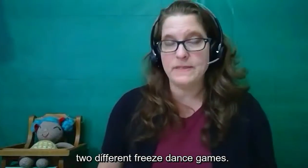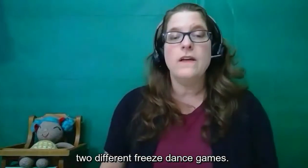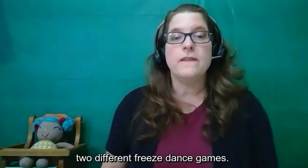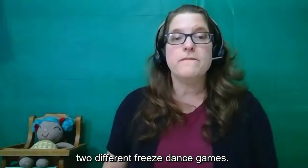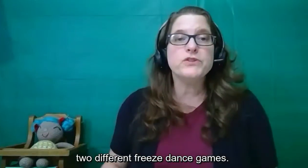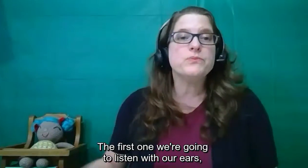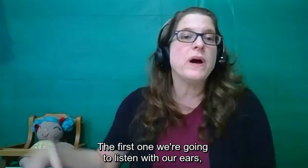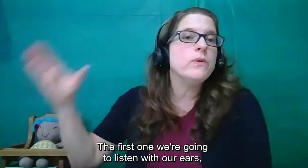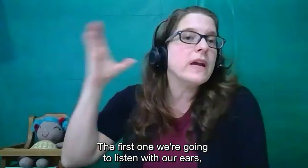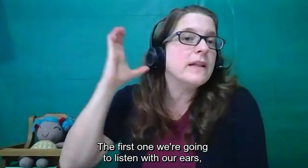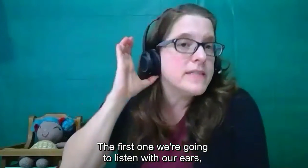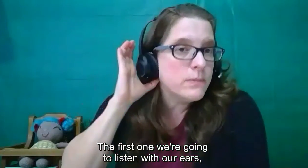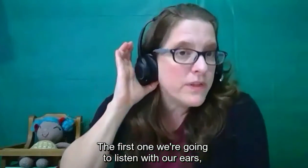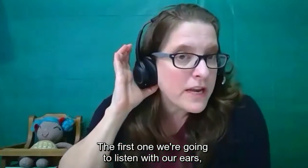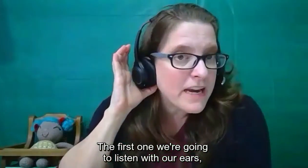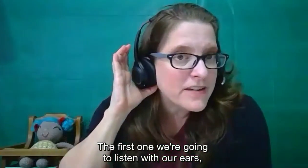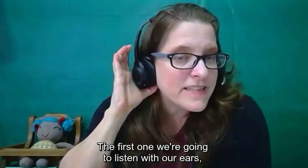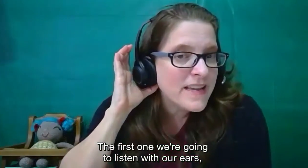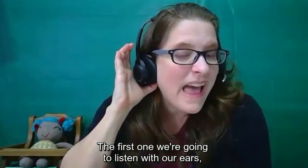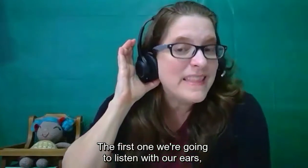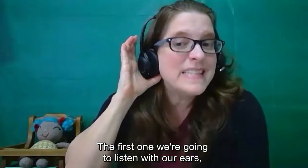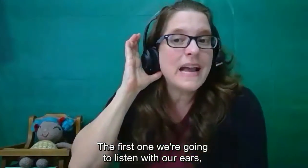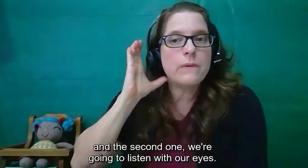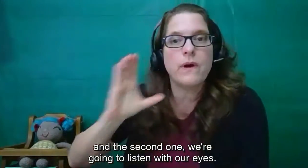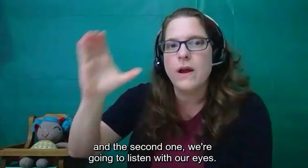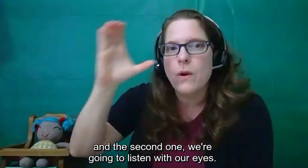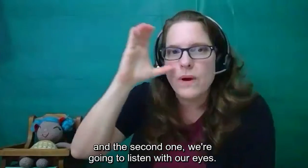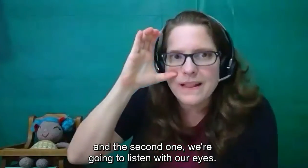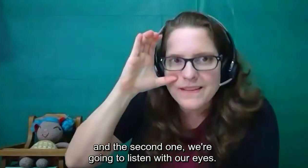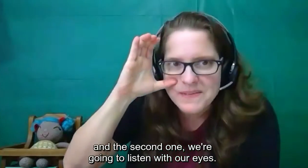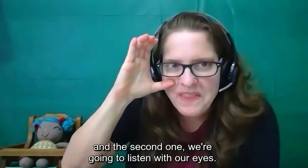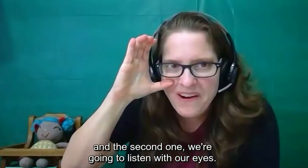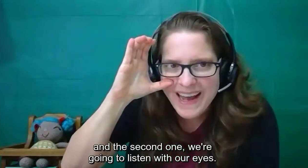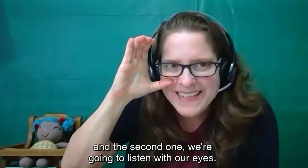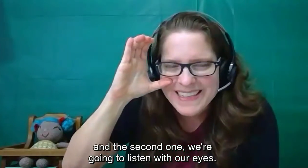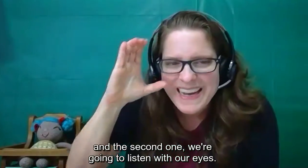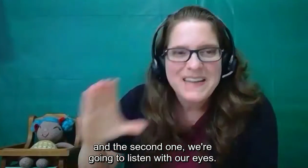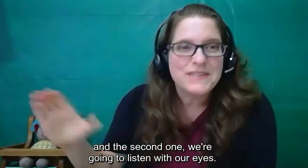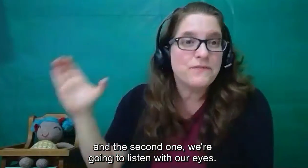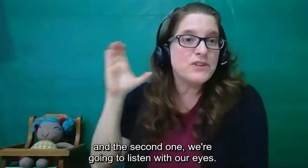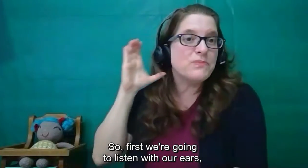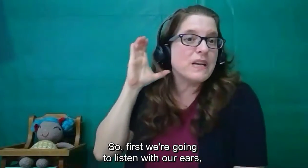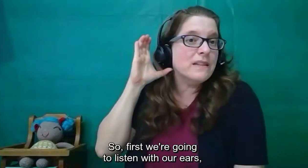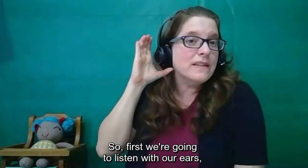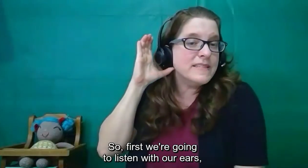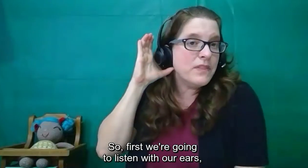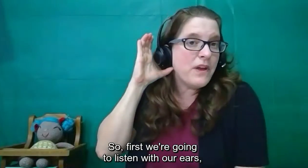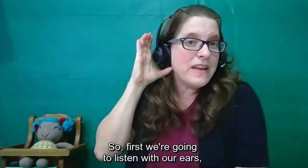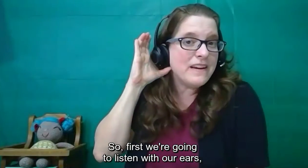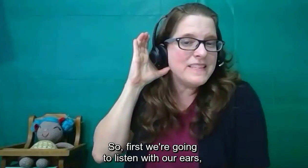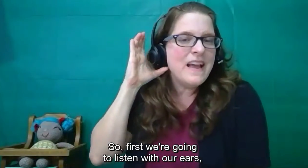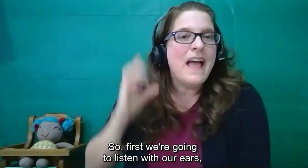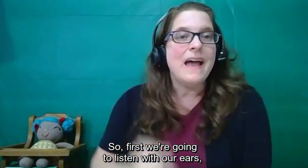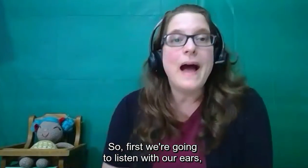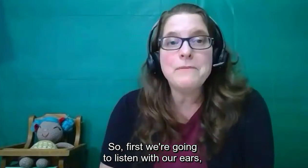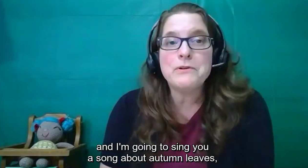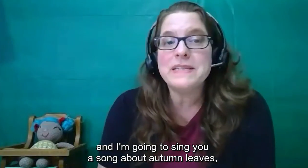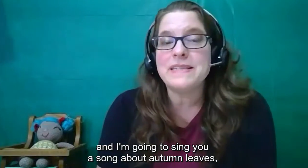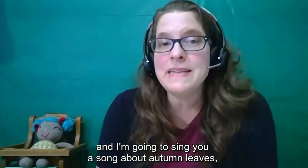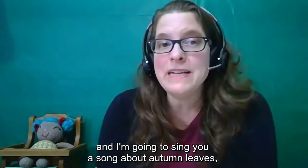games. The first one, we're going to listen with our ears. And the second one, we're going to listen with our eyes. So first, we're going to listen with our ears, and I'm going to